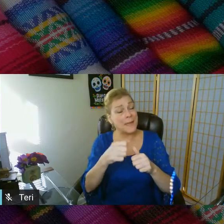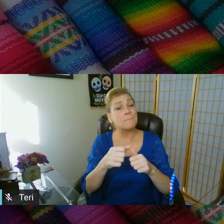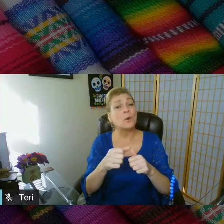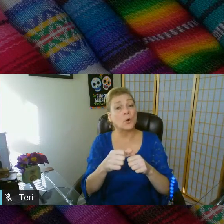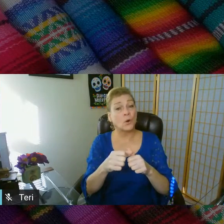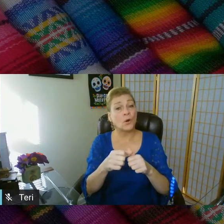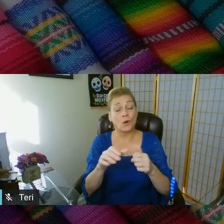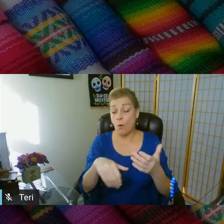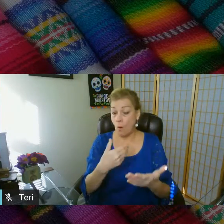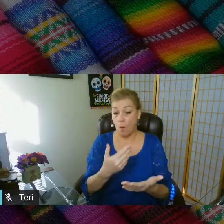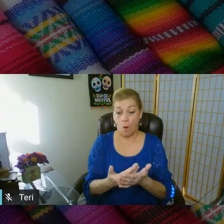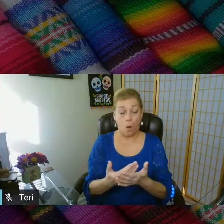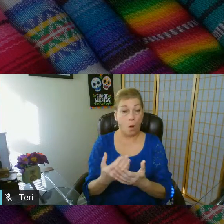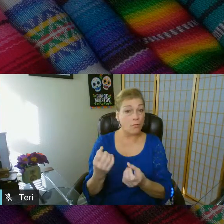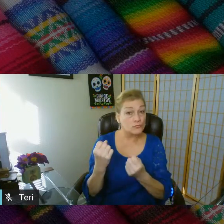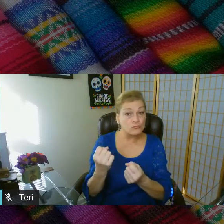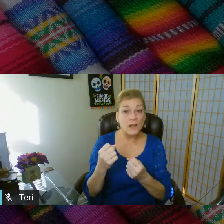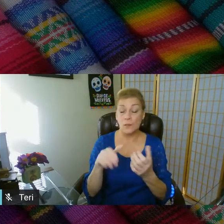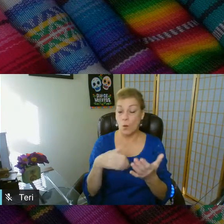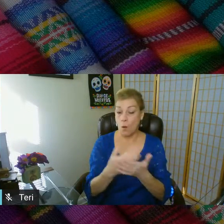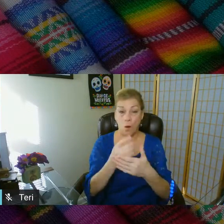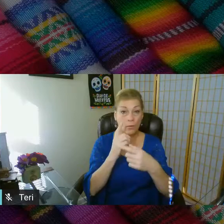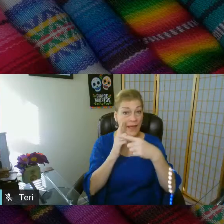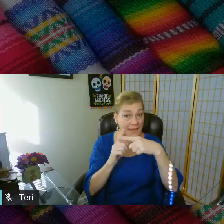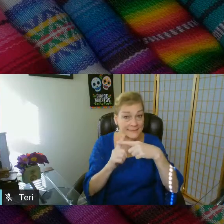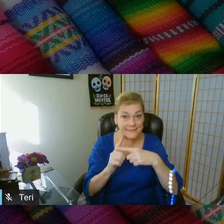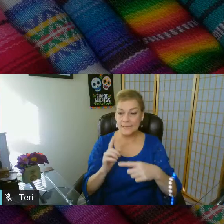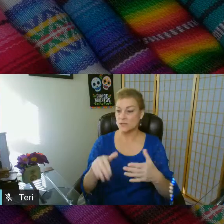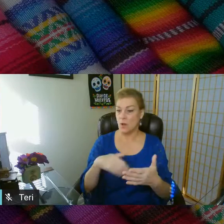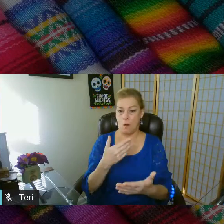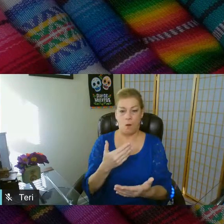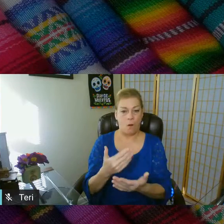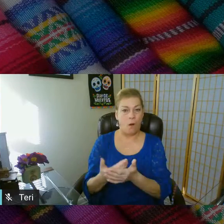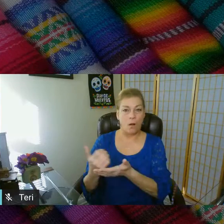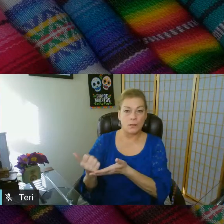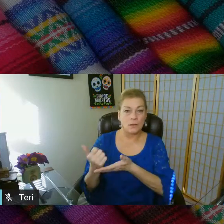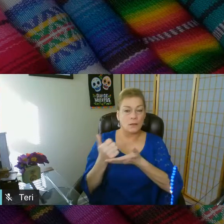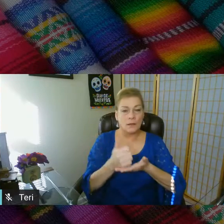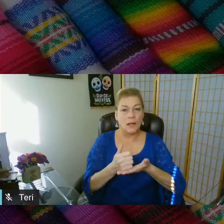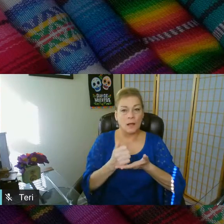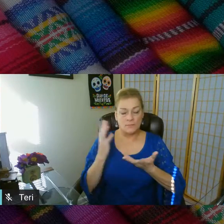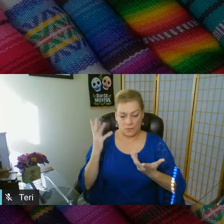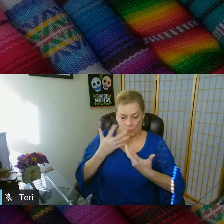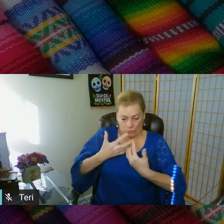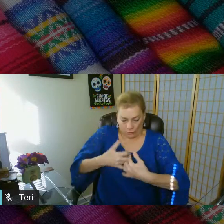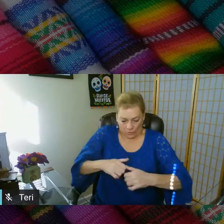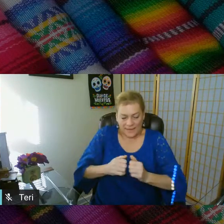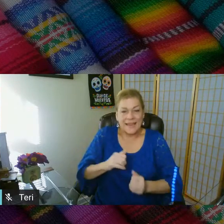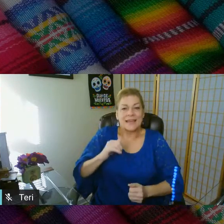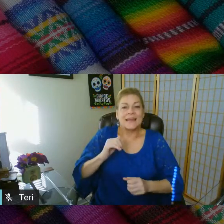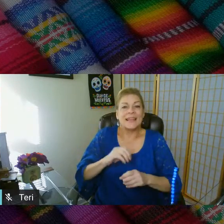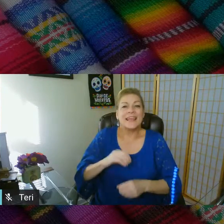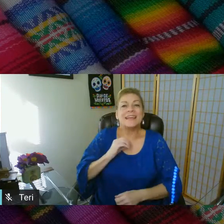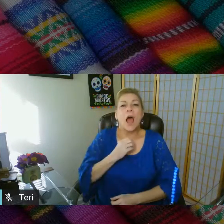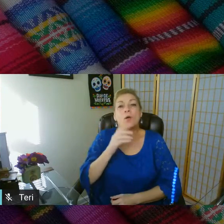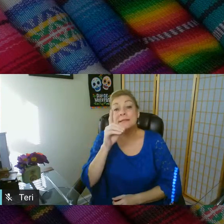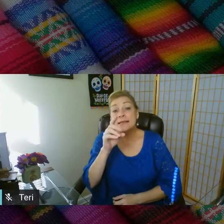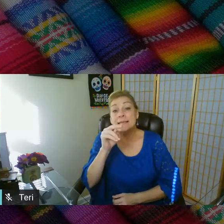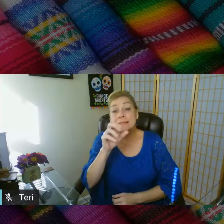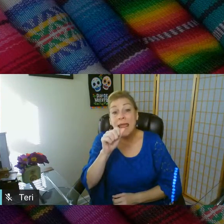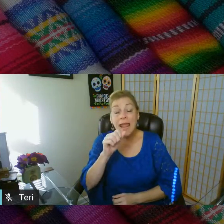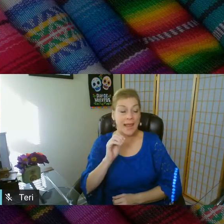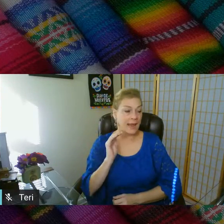all of the assets that have been built and baked into our DNA and into our heritage